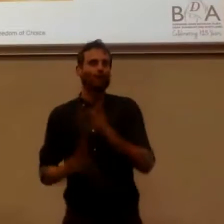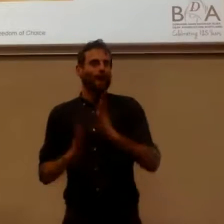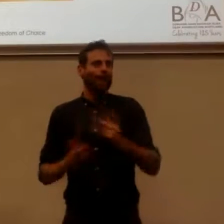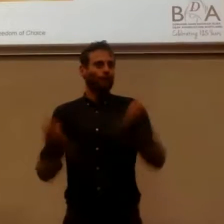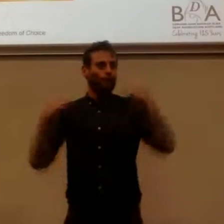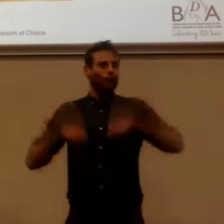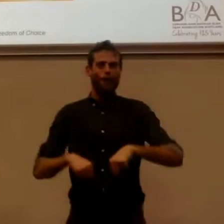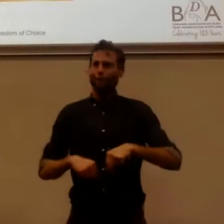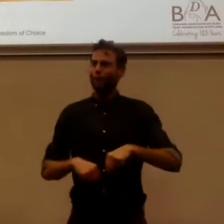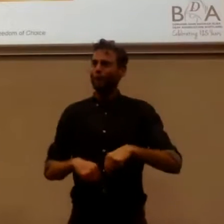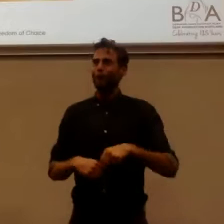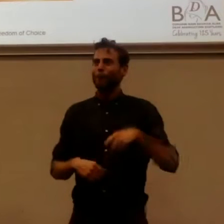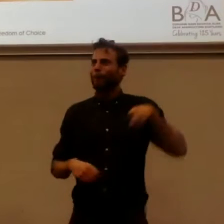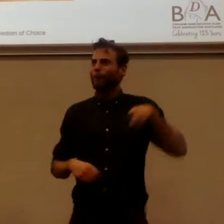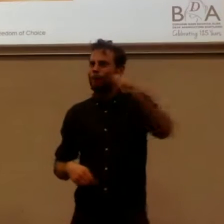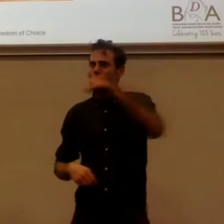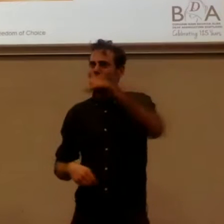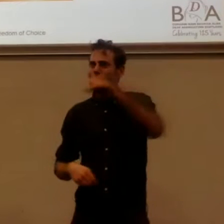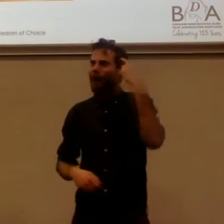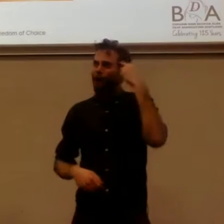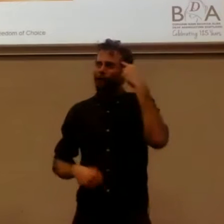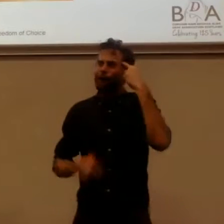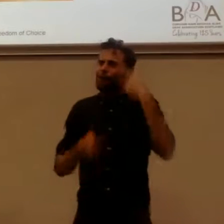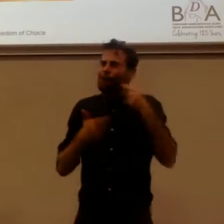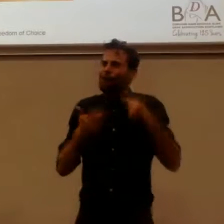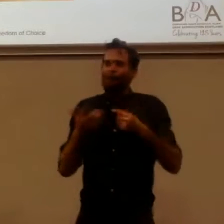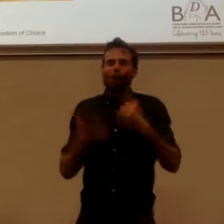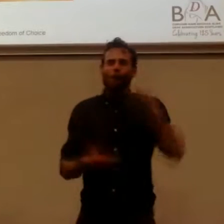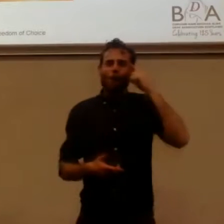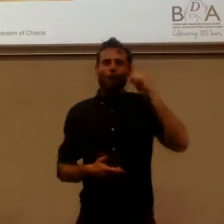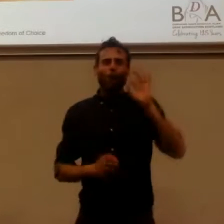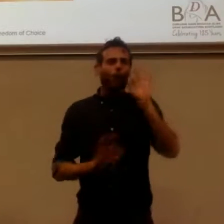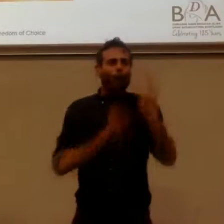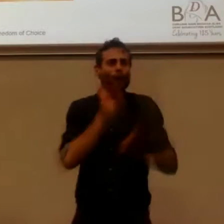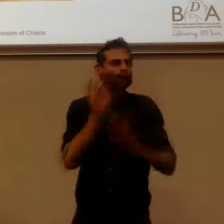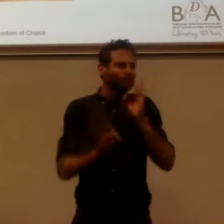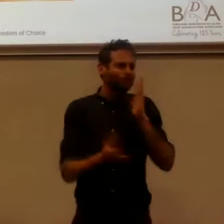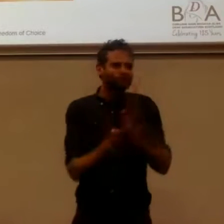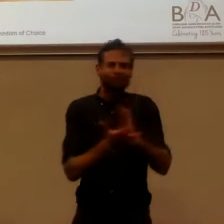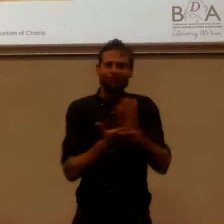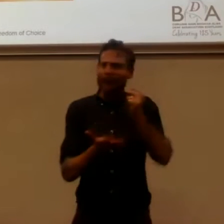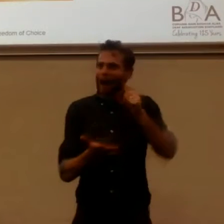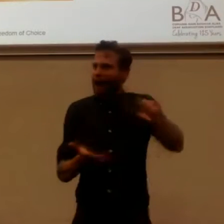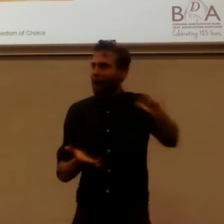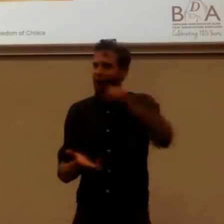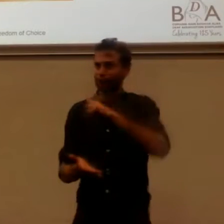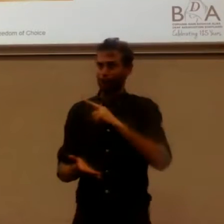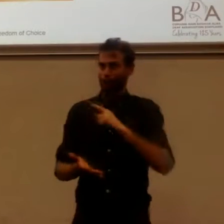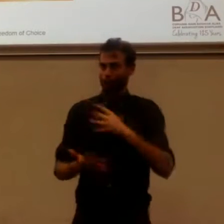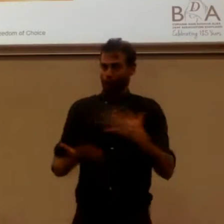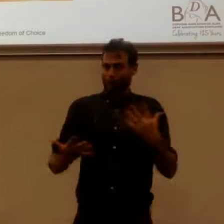You must have lots of questions. It's a very momentous time.